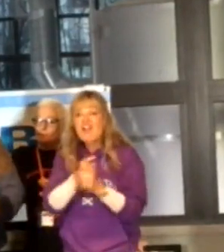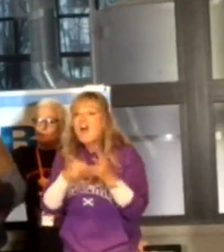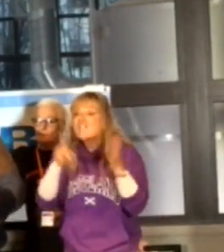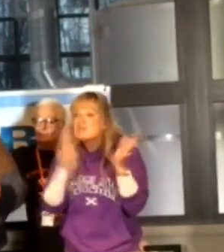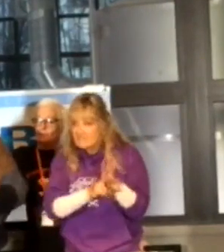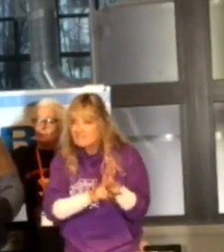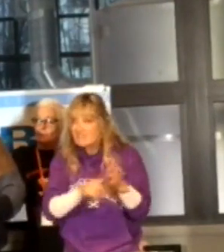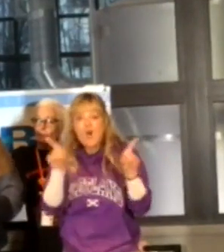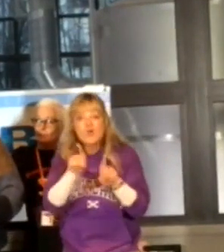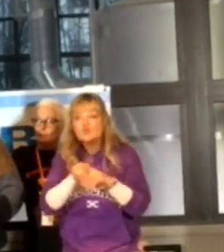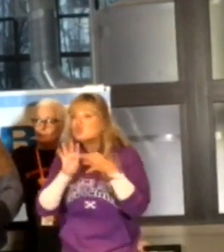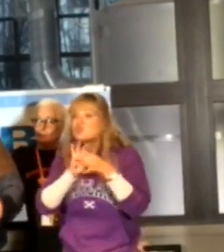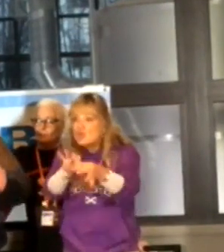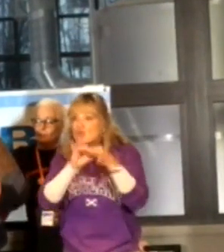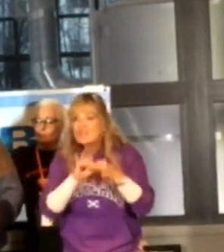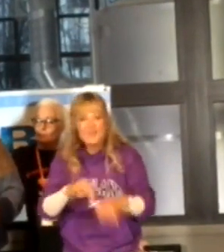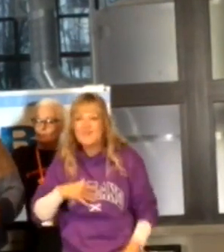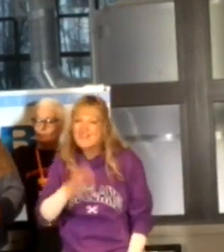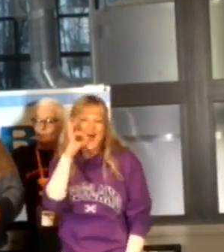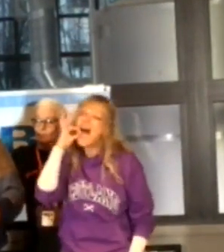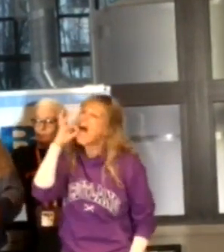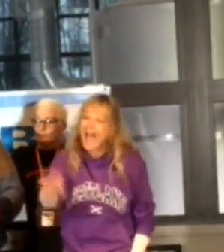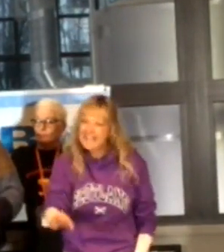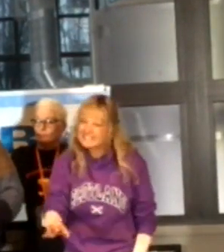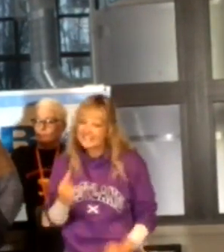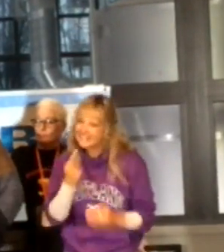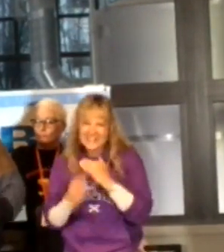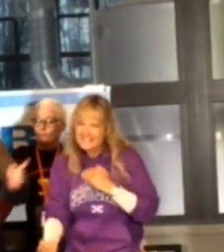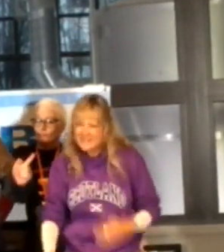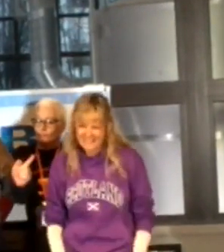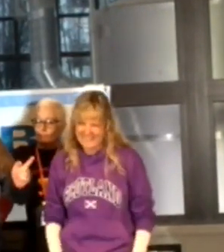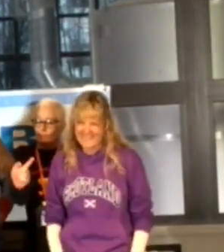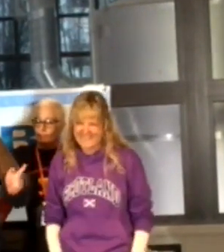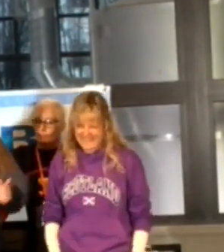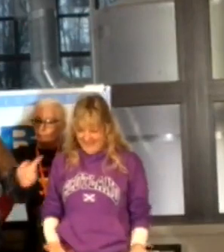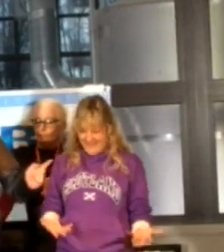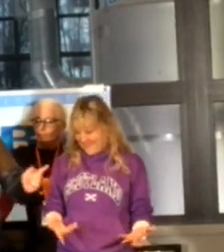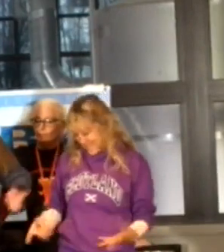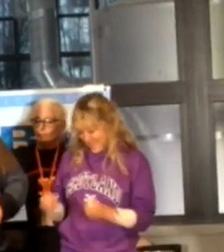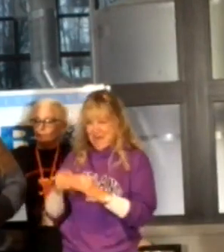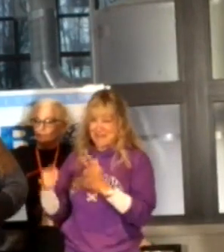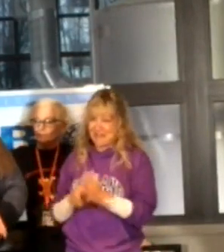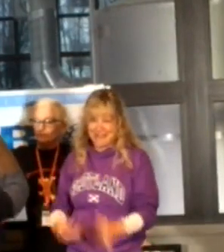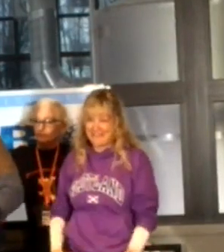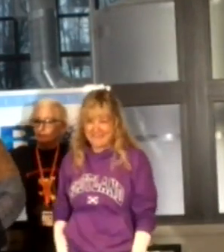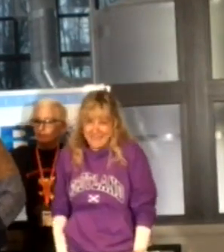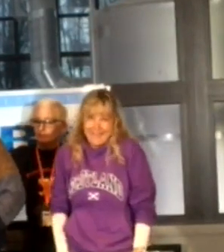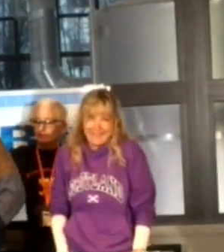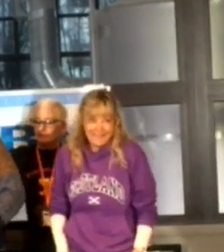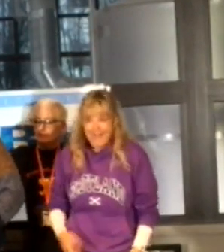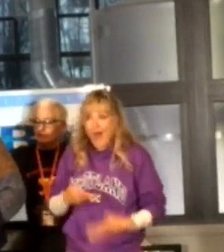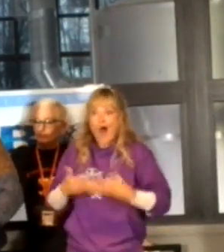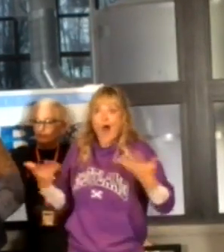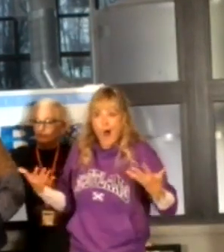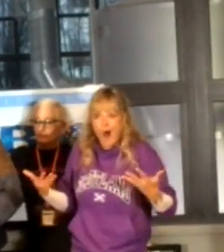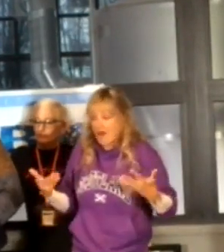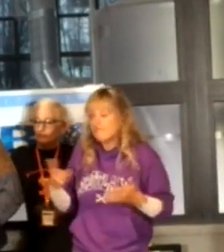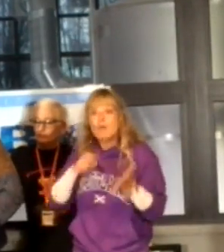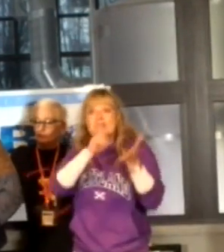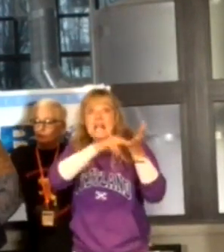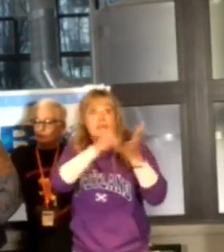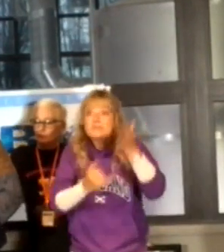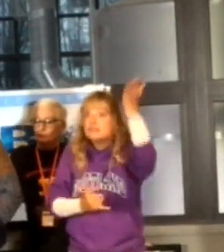to the union that we're not asking for independence from Boris Johnson, or indeed from Nicola Sturgeon